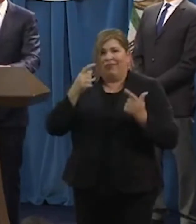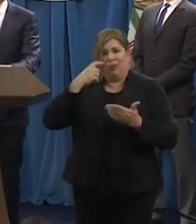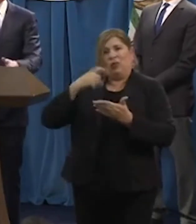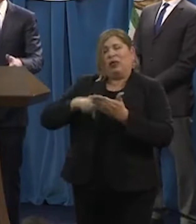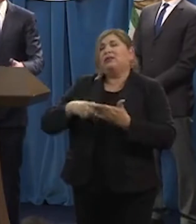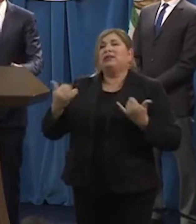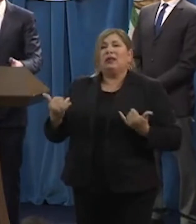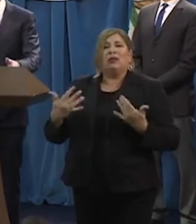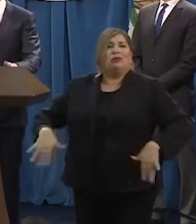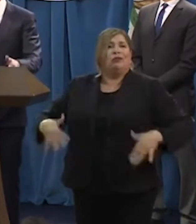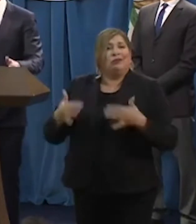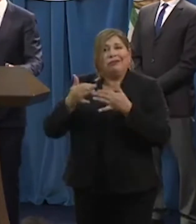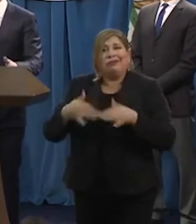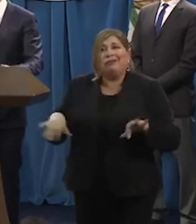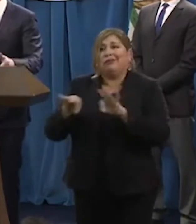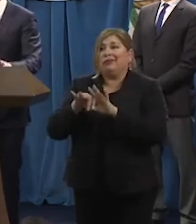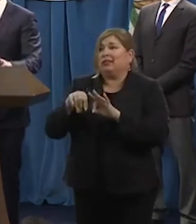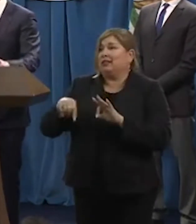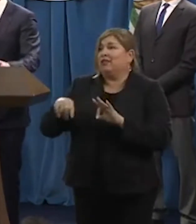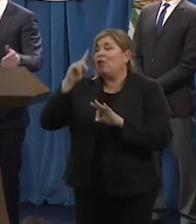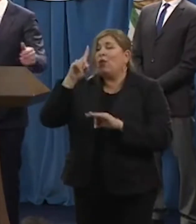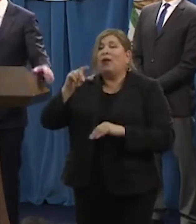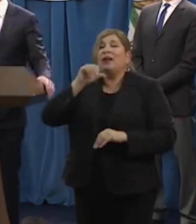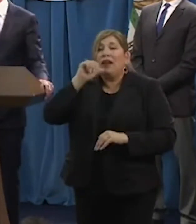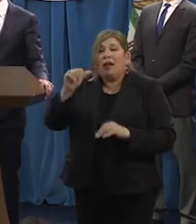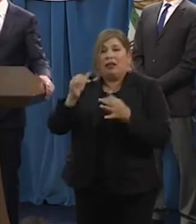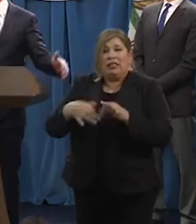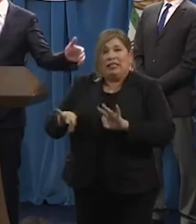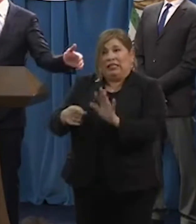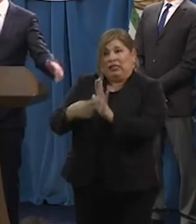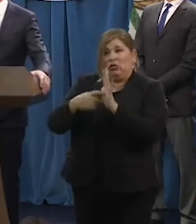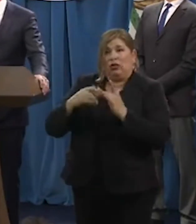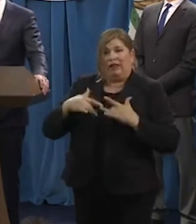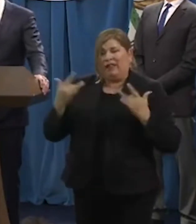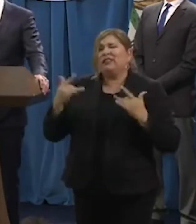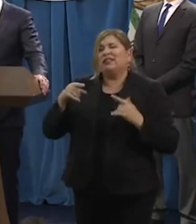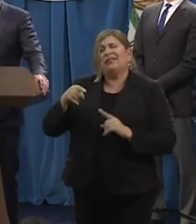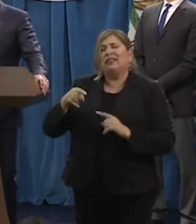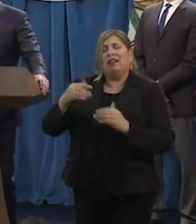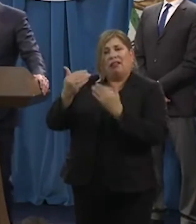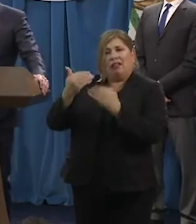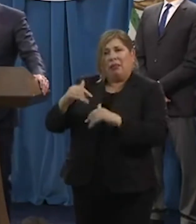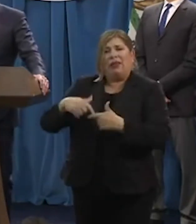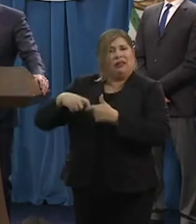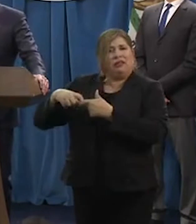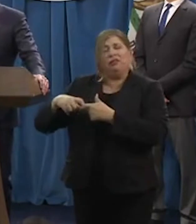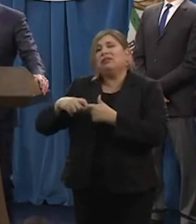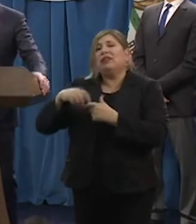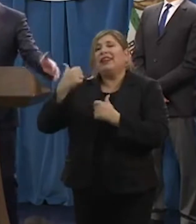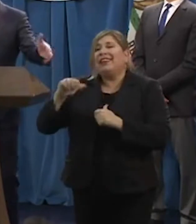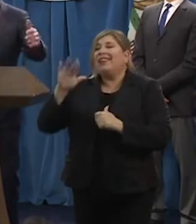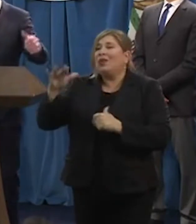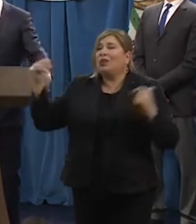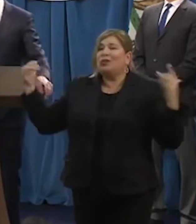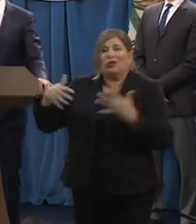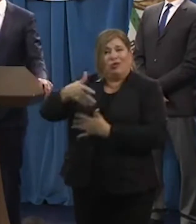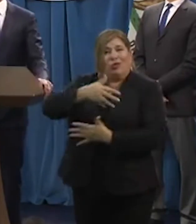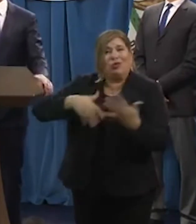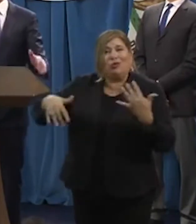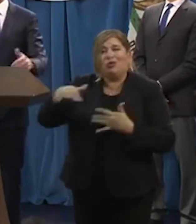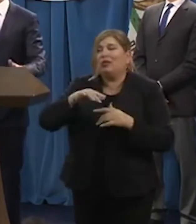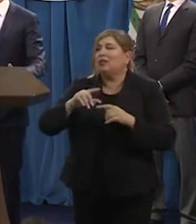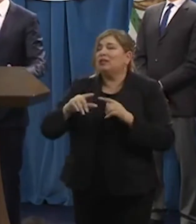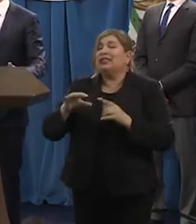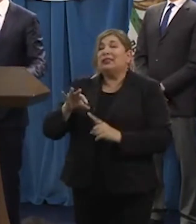imperative of this moment and the importance for non-essential events to limit that social interaction and the mixing of different